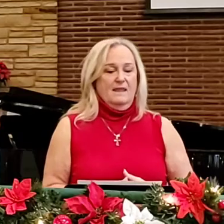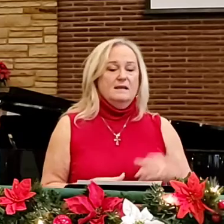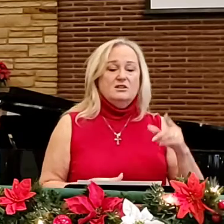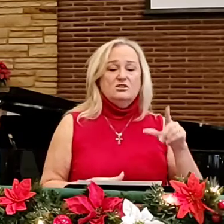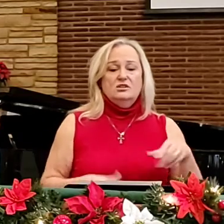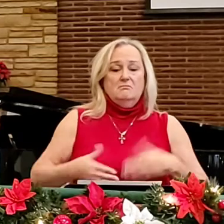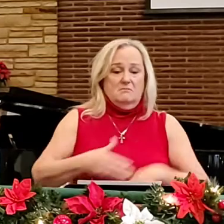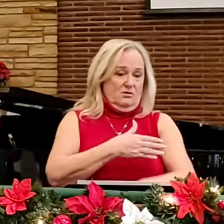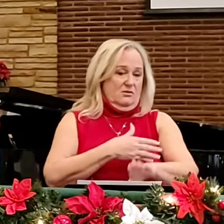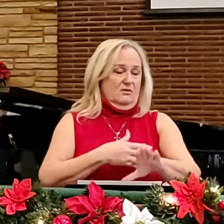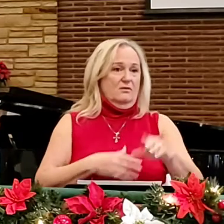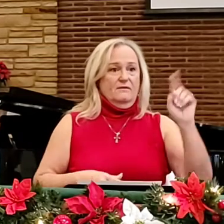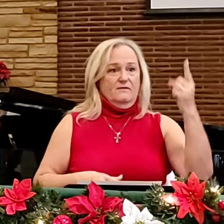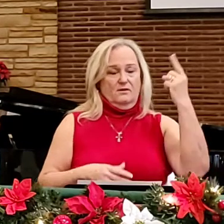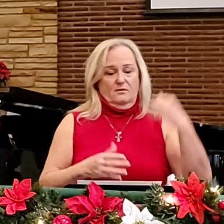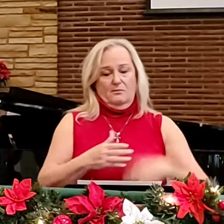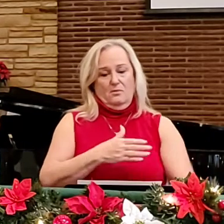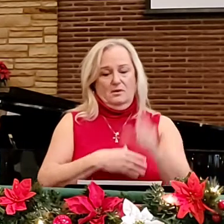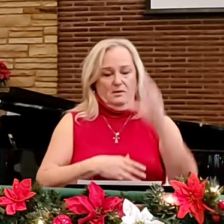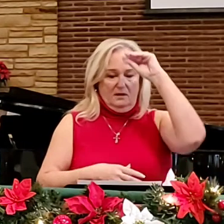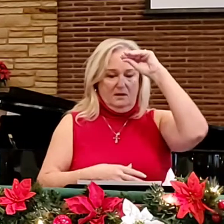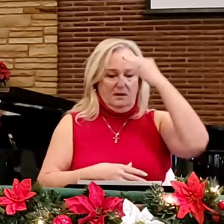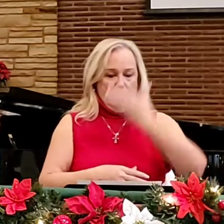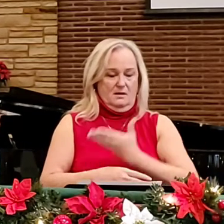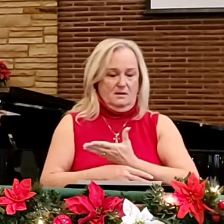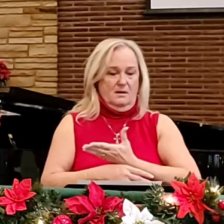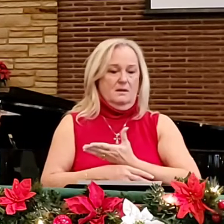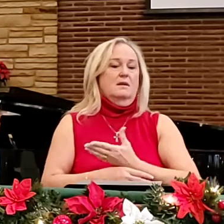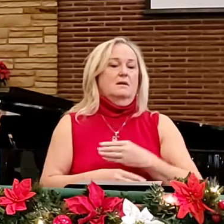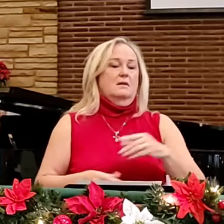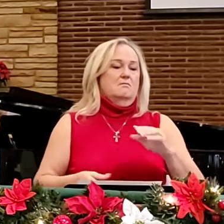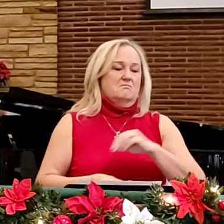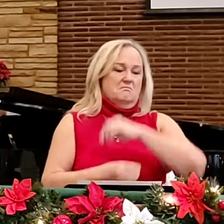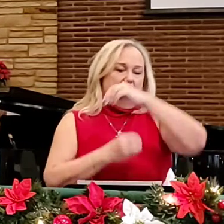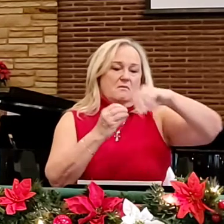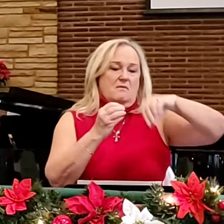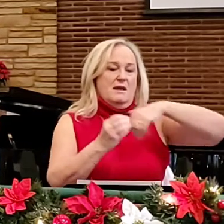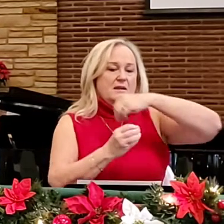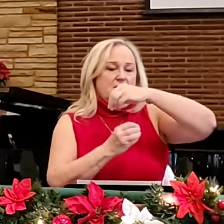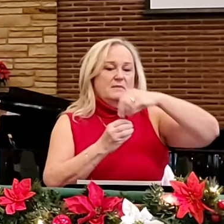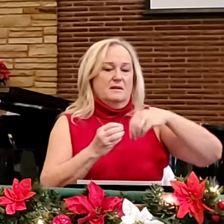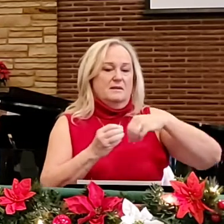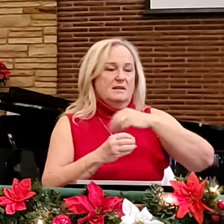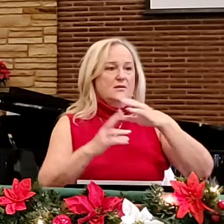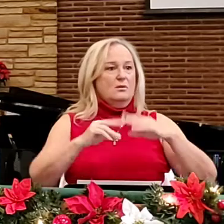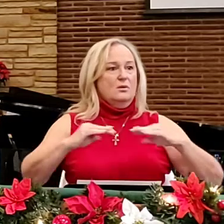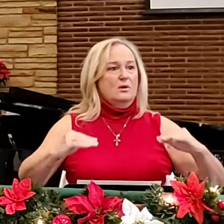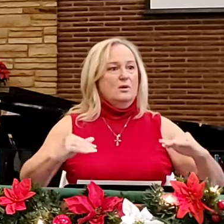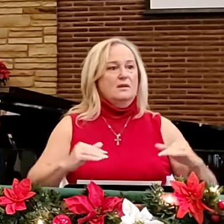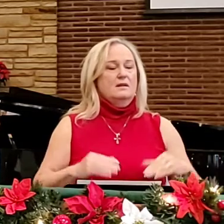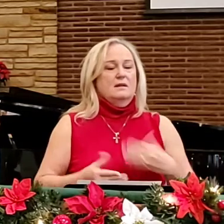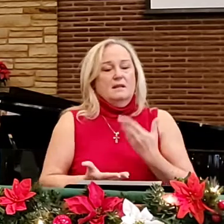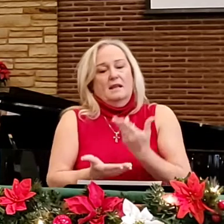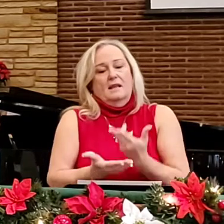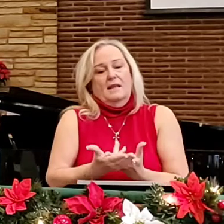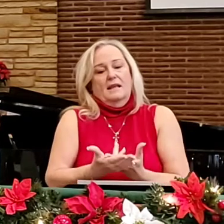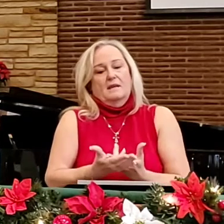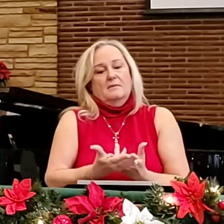And she gave birth to her firstborn son and wrapped him in bands of cloth and laid